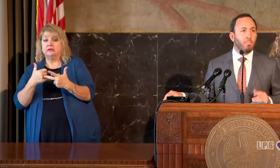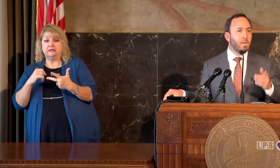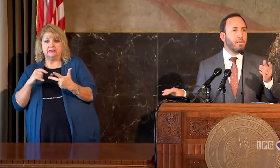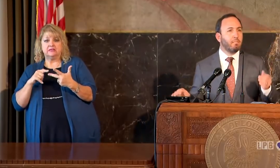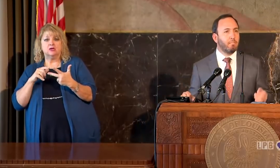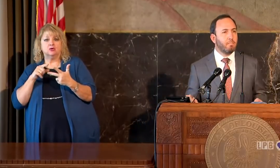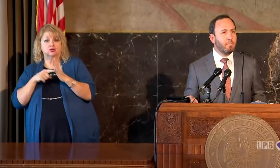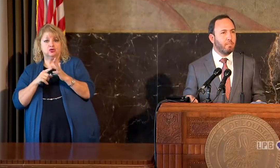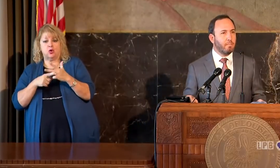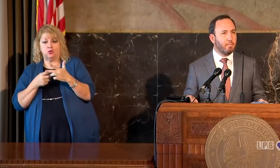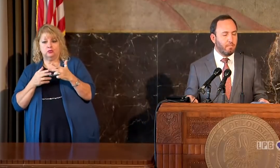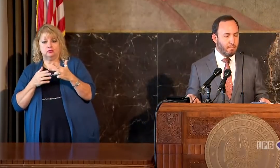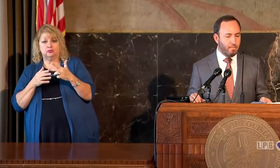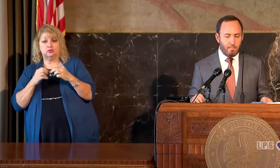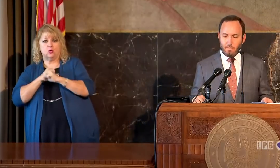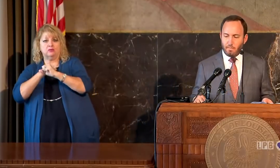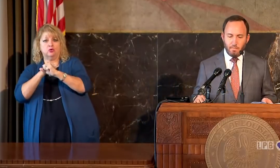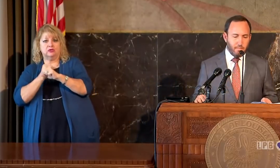Melinda?